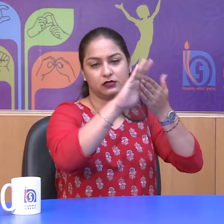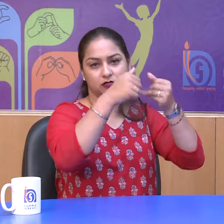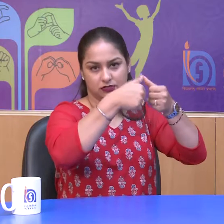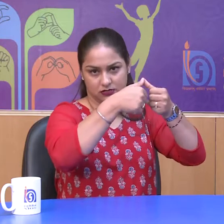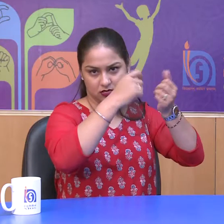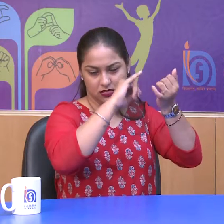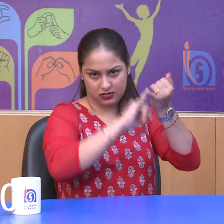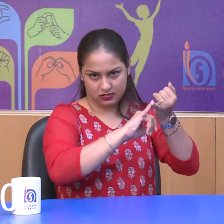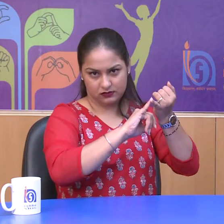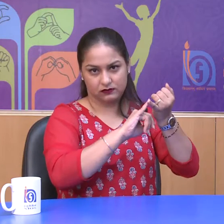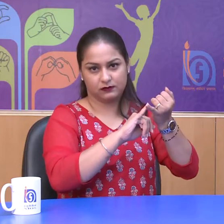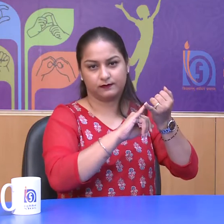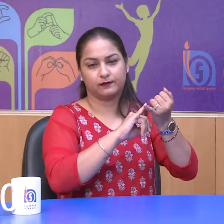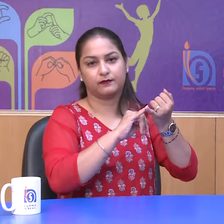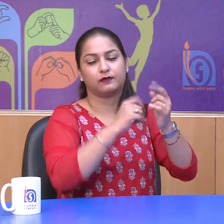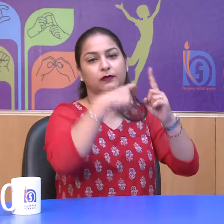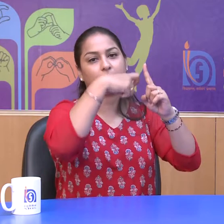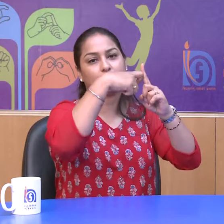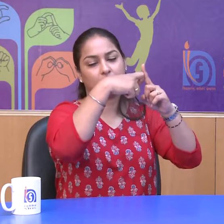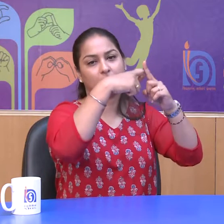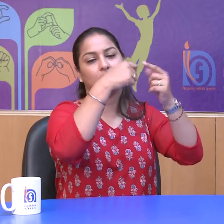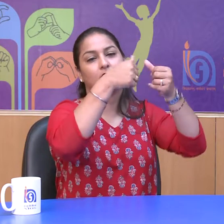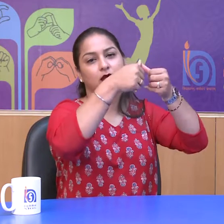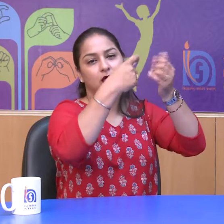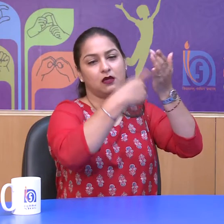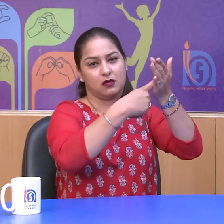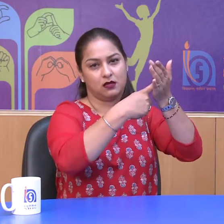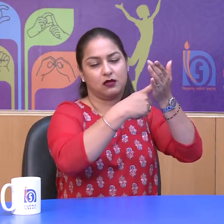S K A R I B A,